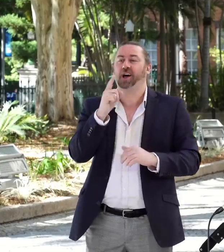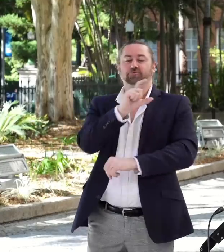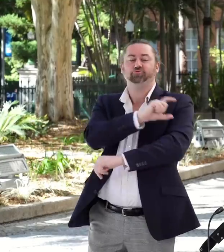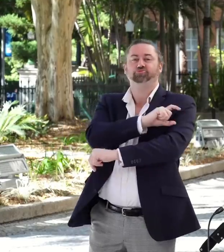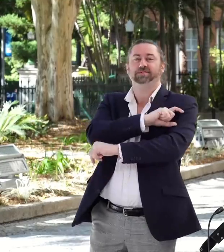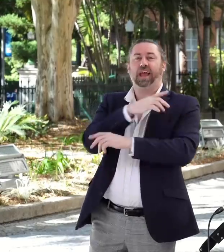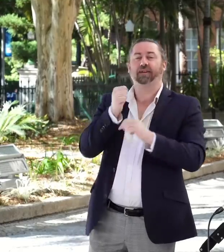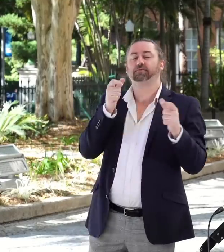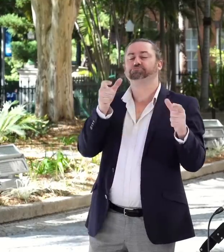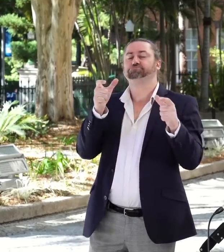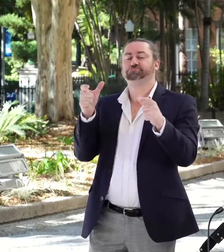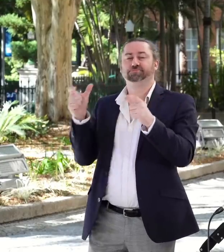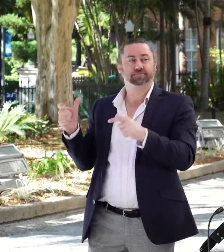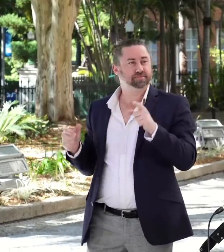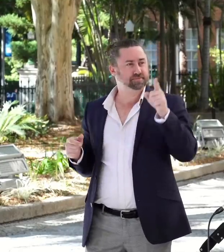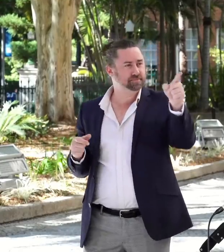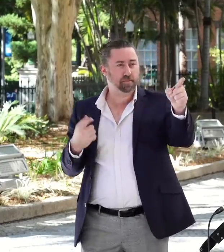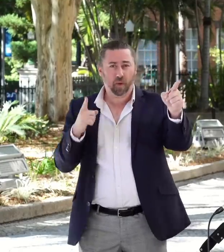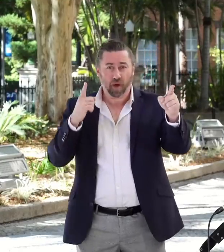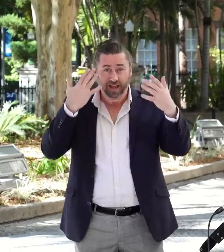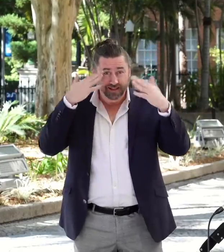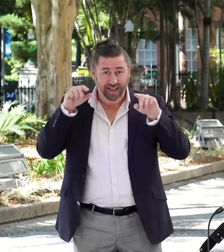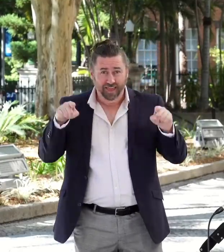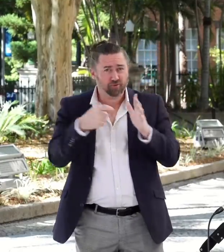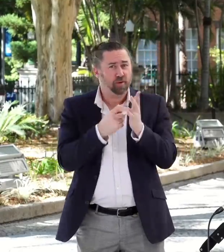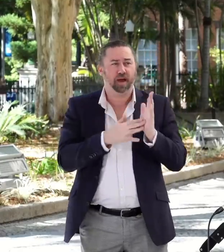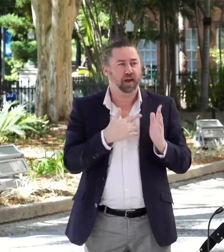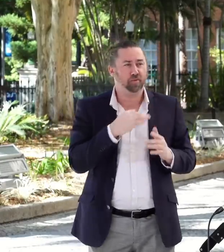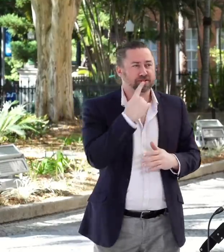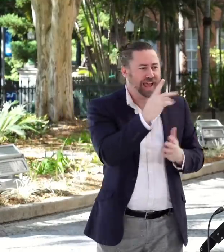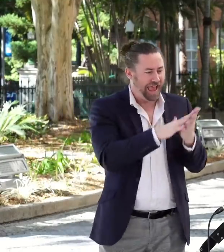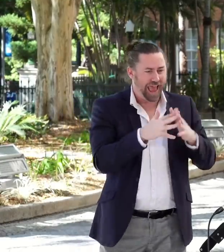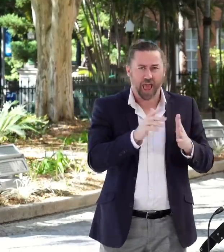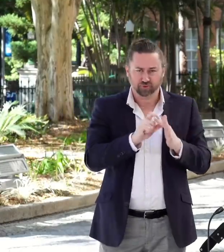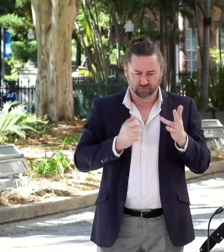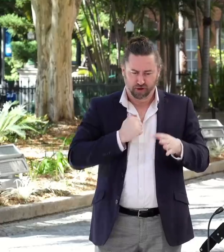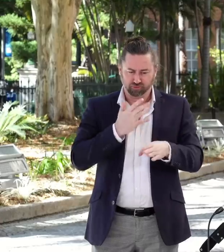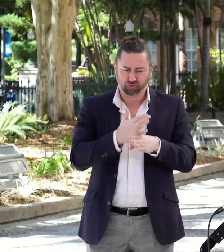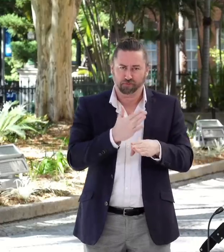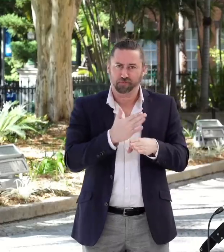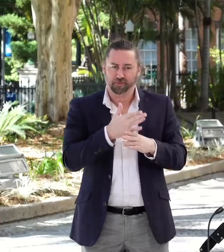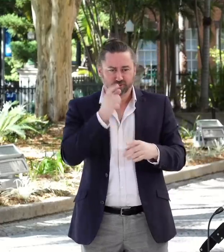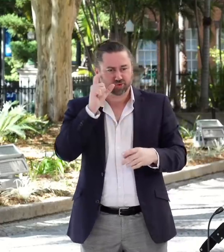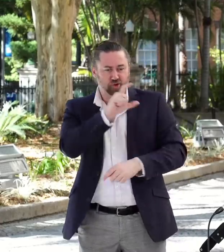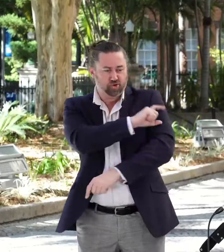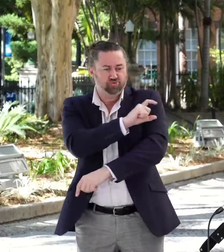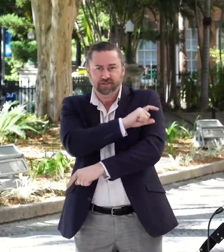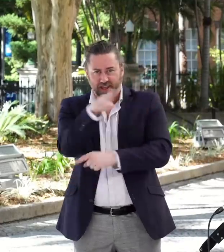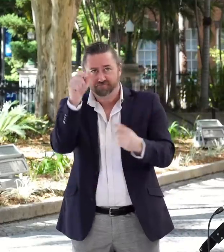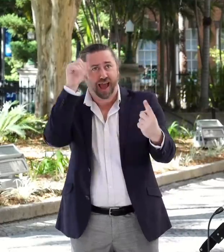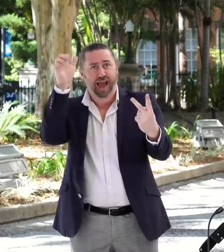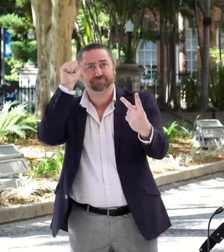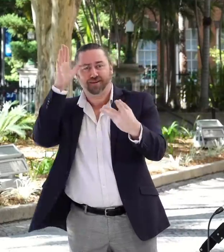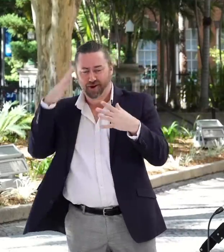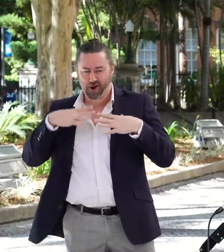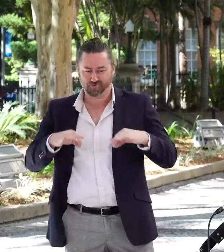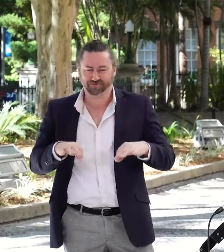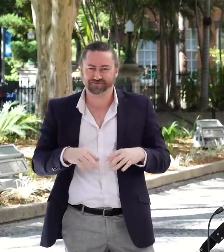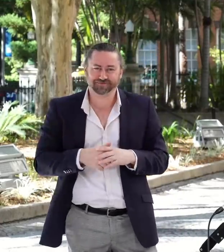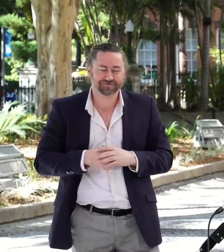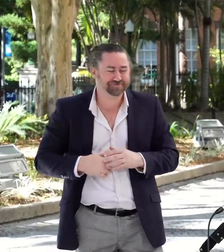Premier is protected. Thank you. I'm not going to get into how we do our security, sorry. No. Thank you.